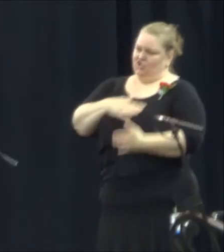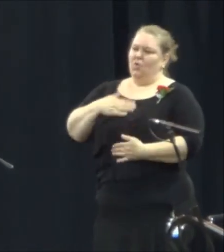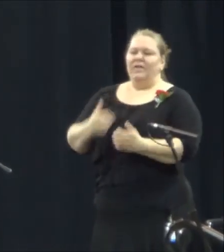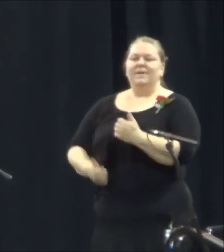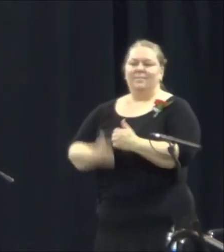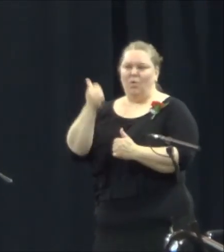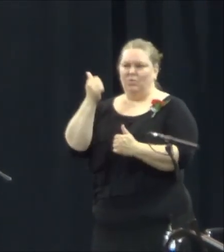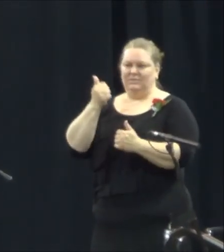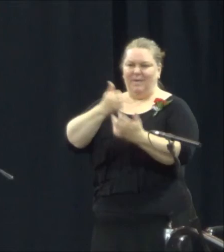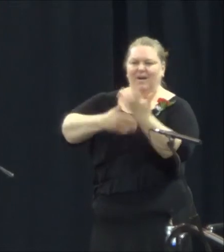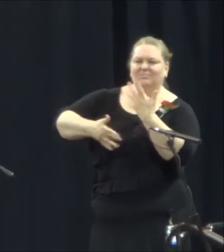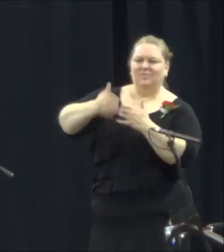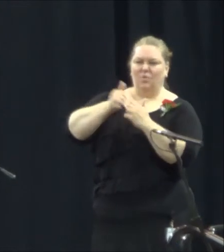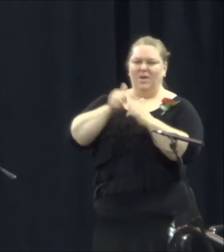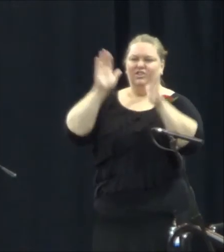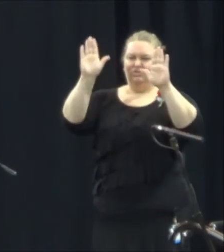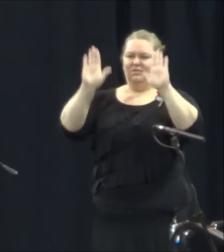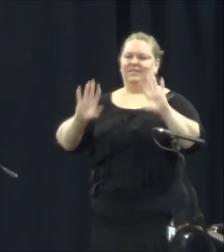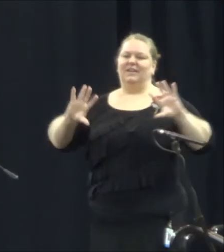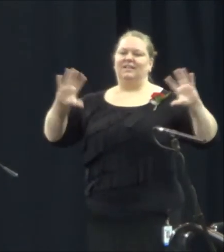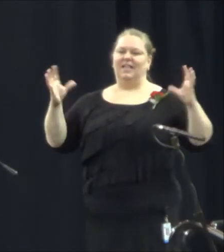being with you in this terrific class of